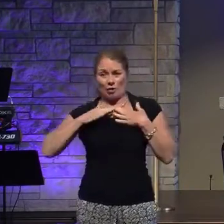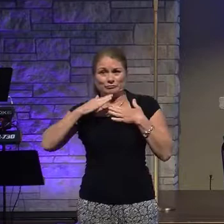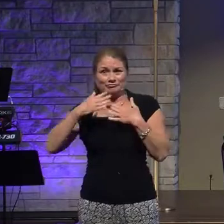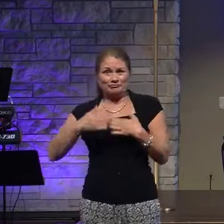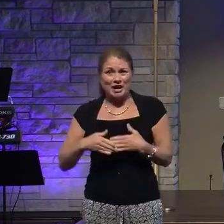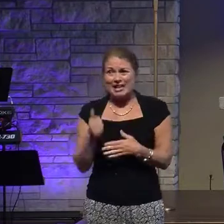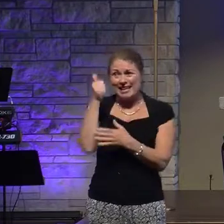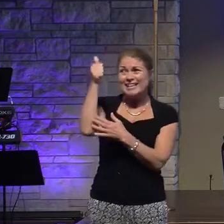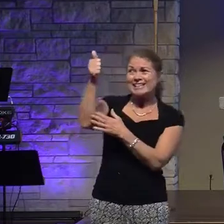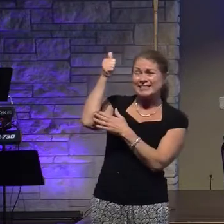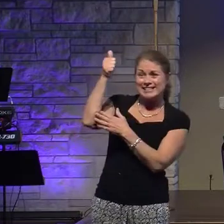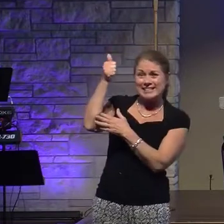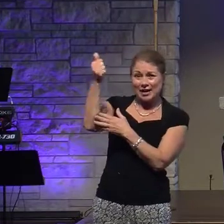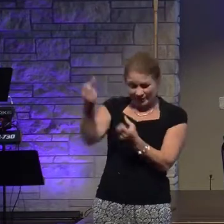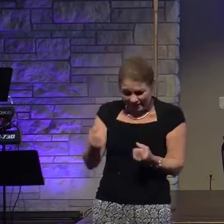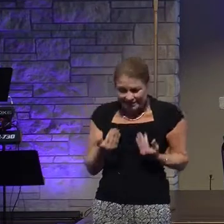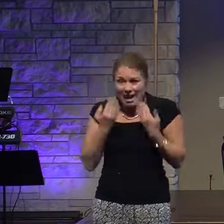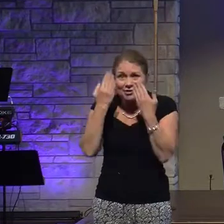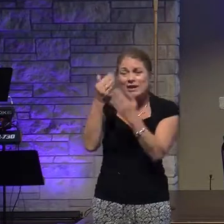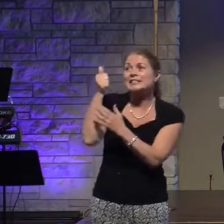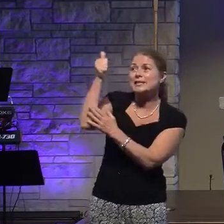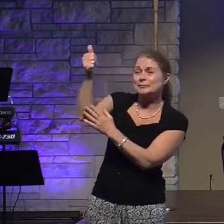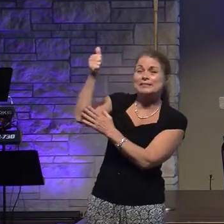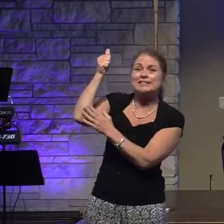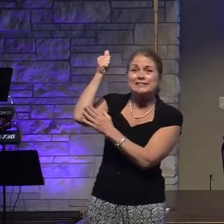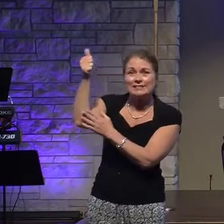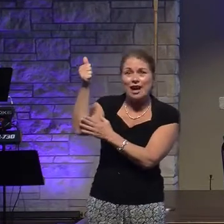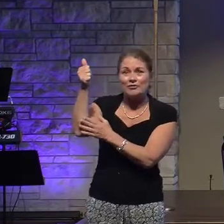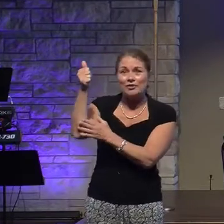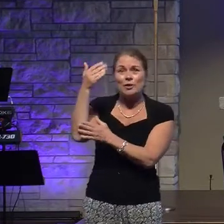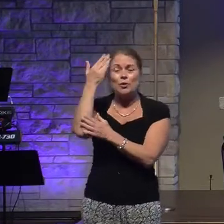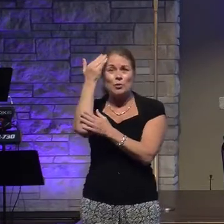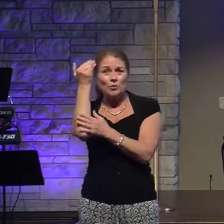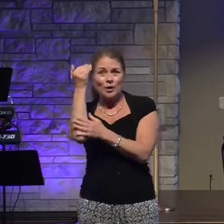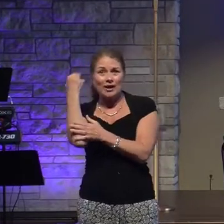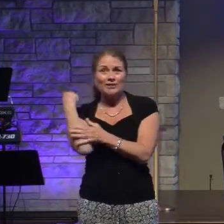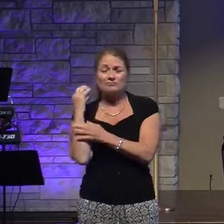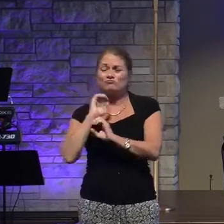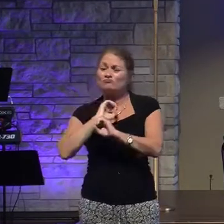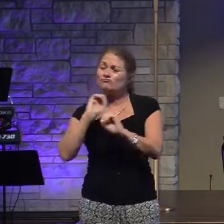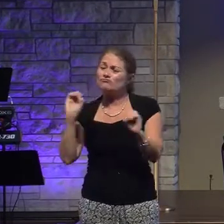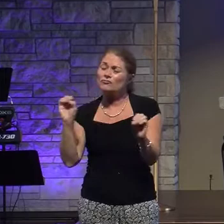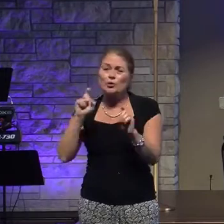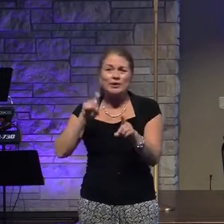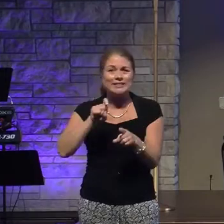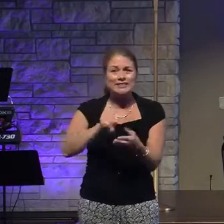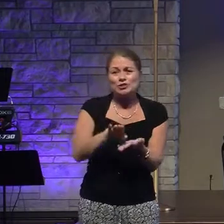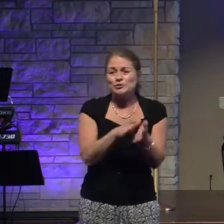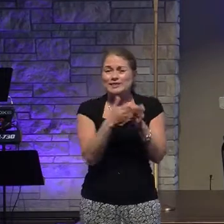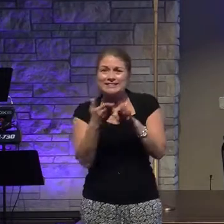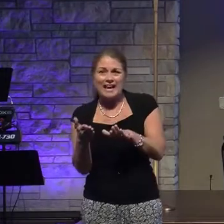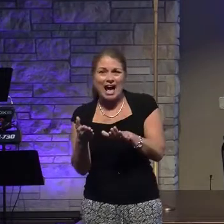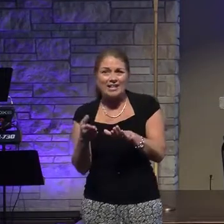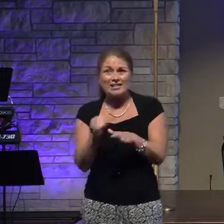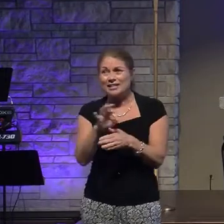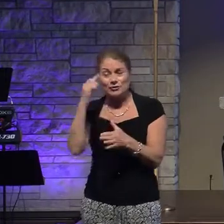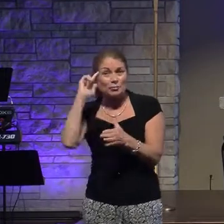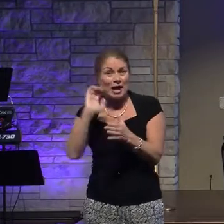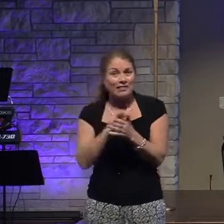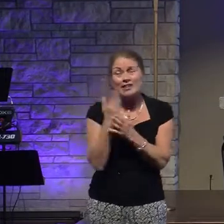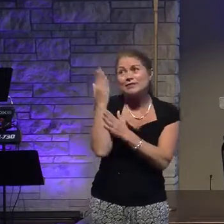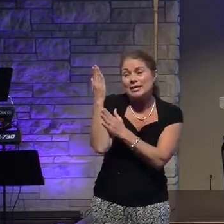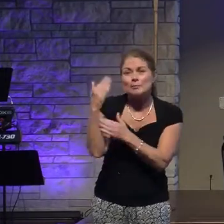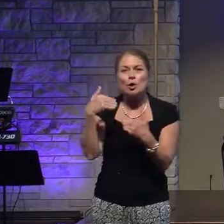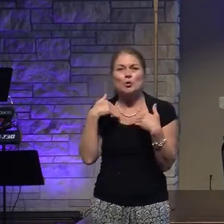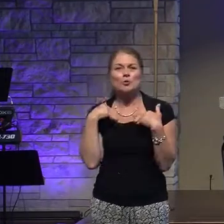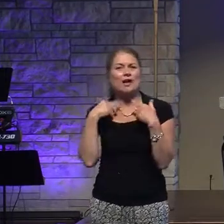his self. He gave himself so that no one would have to perish, that whoever would believe in him